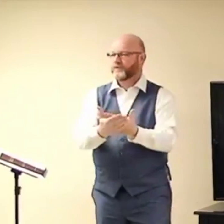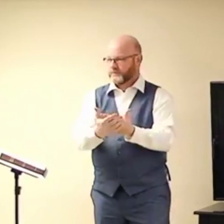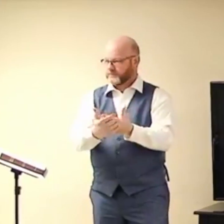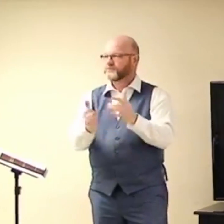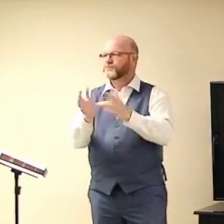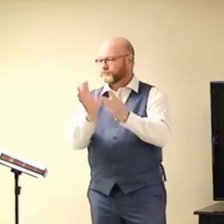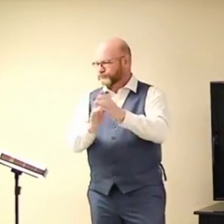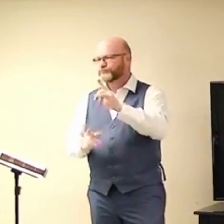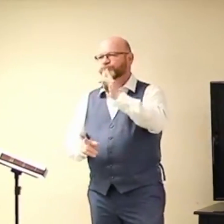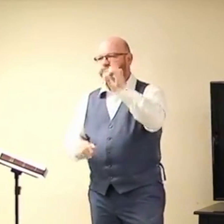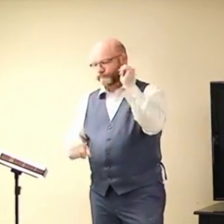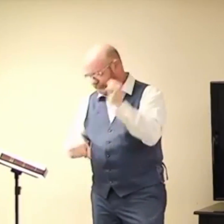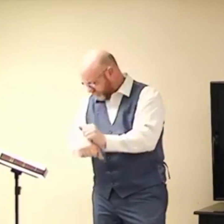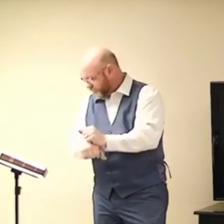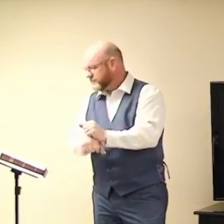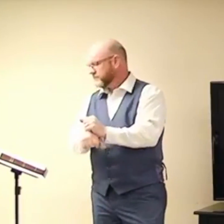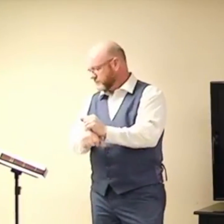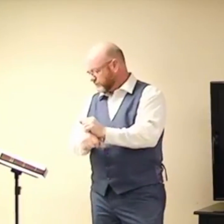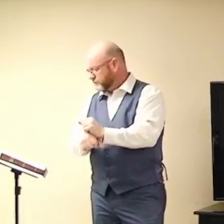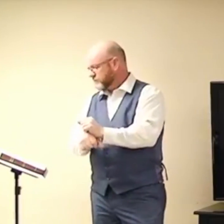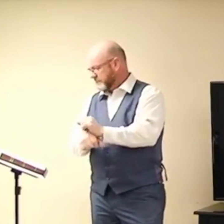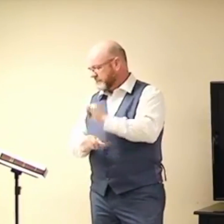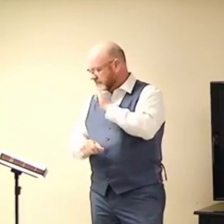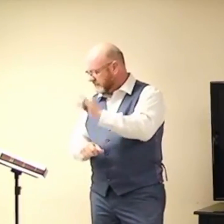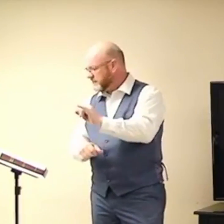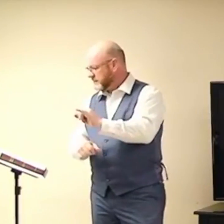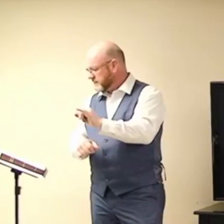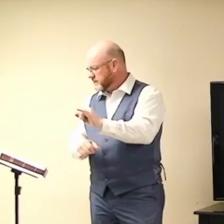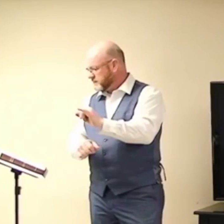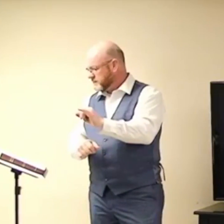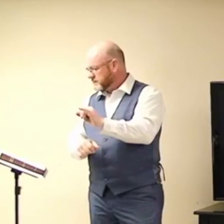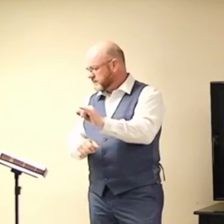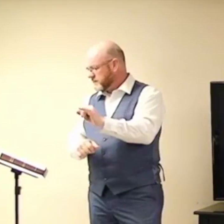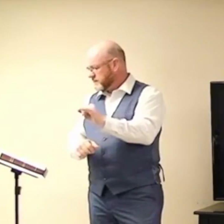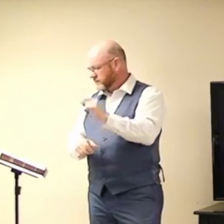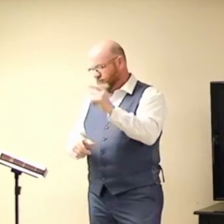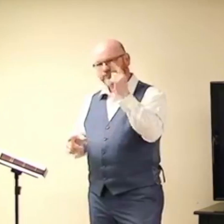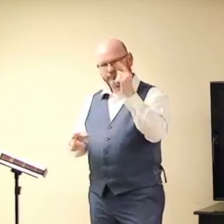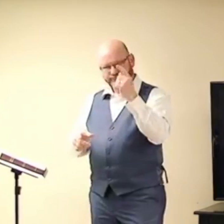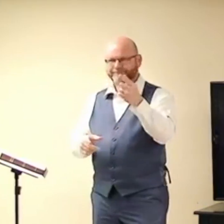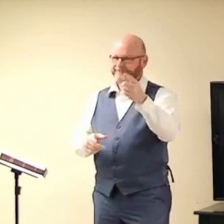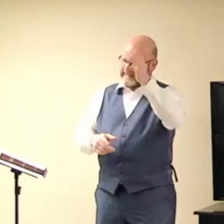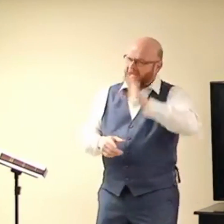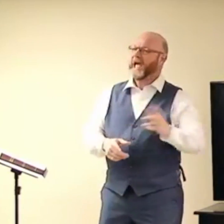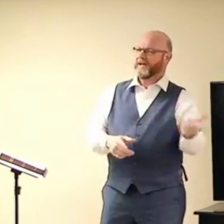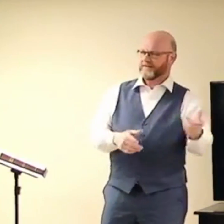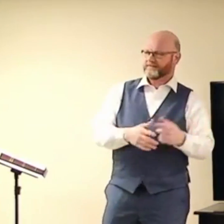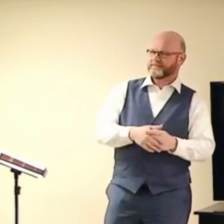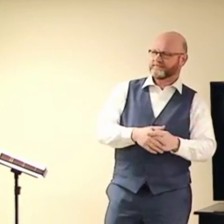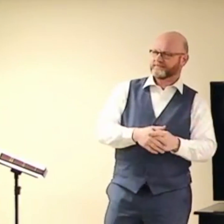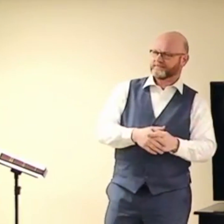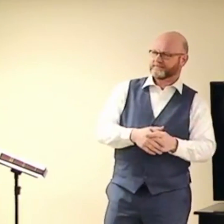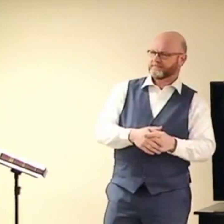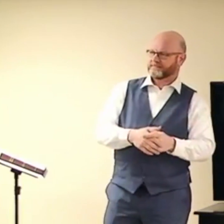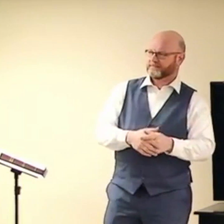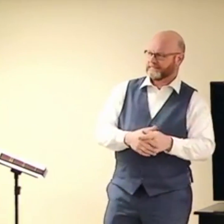There are many verses throughout the Bible that prove the truth of that statement, that